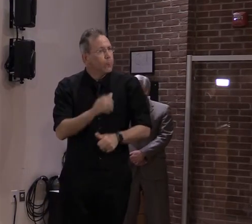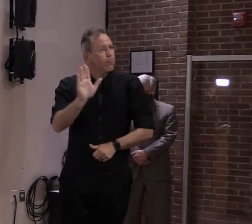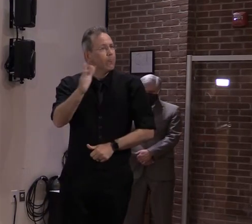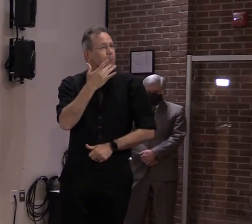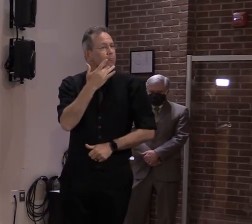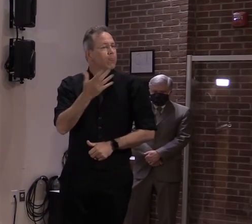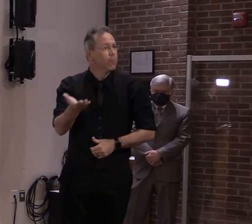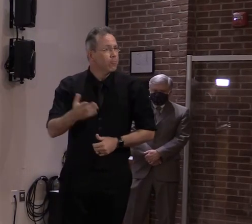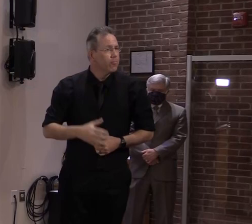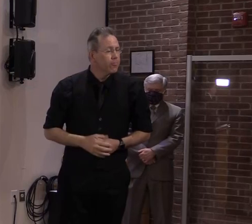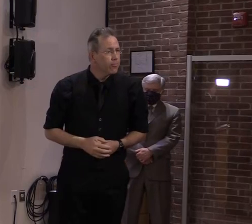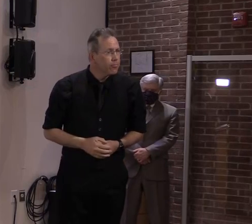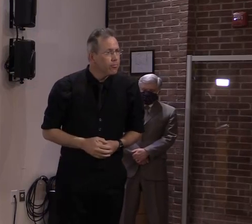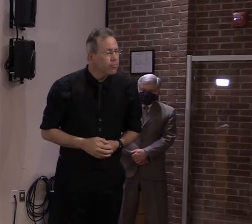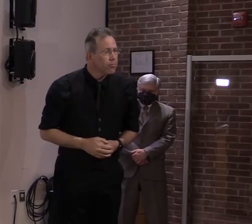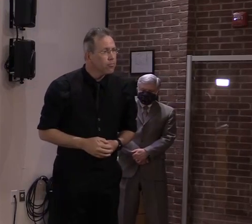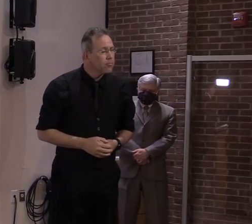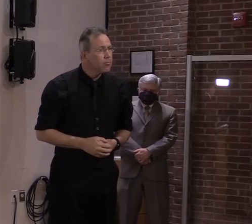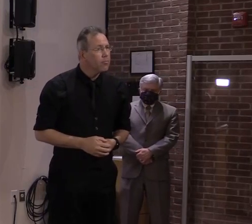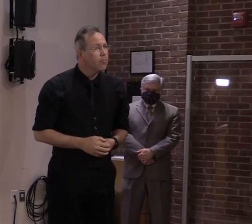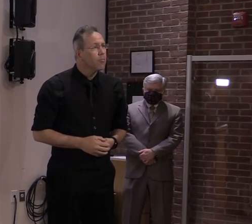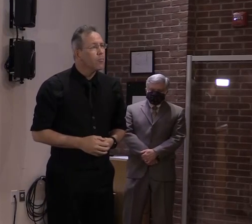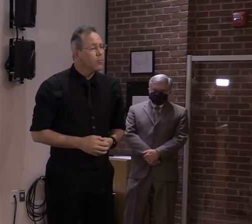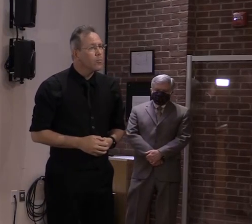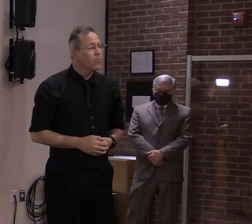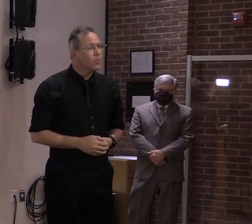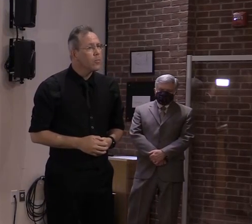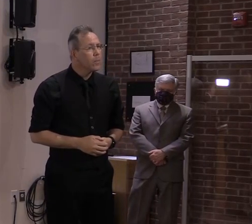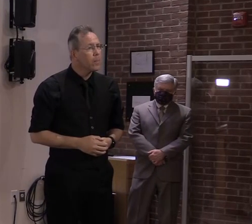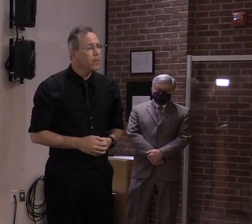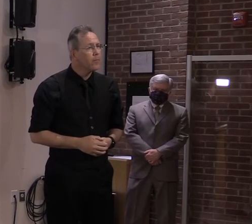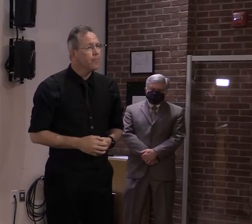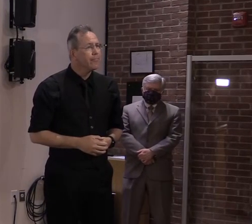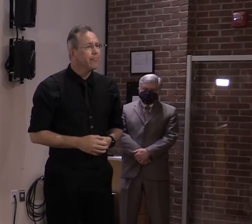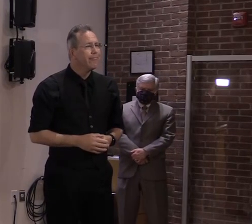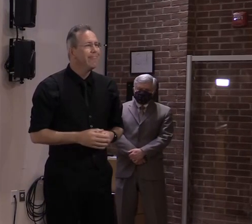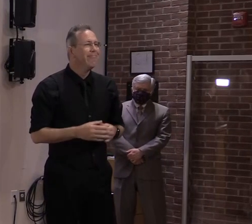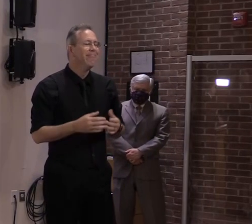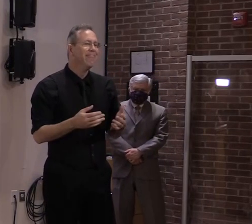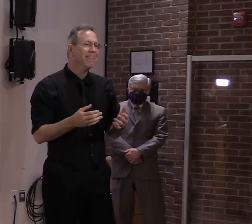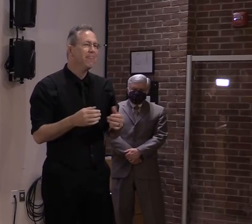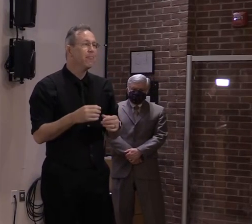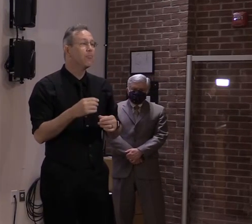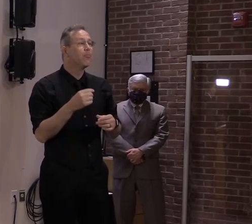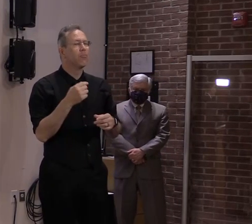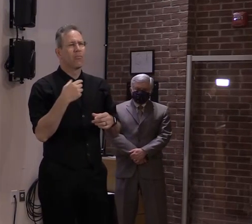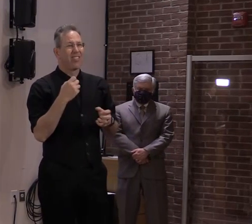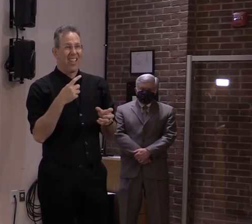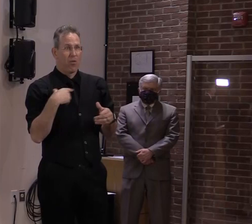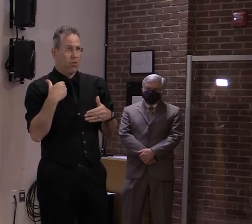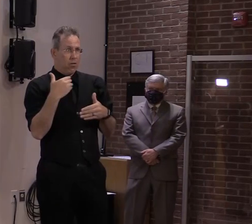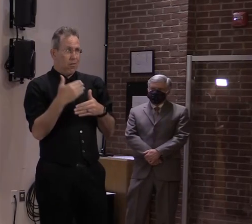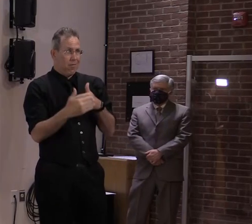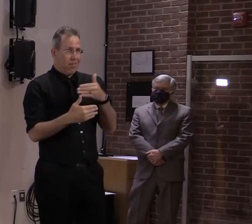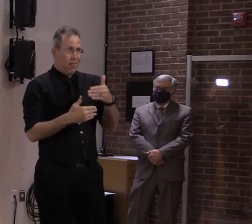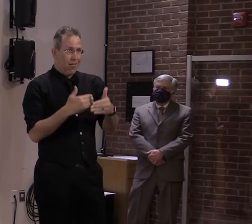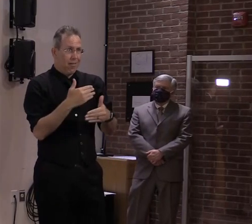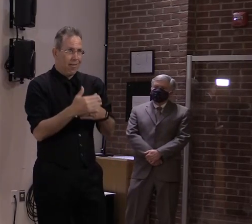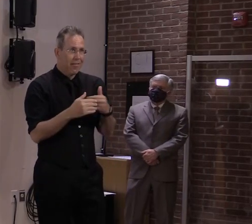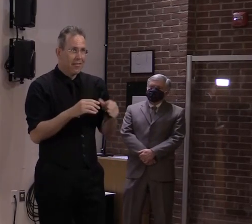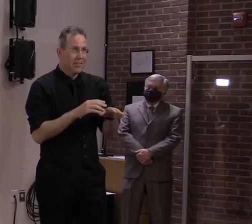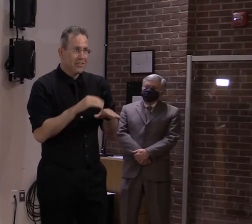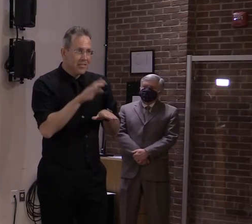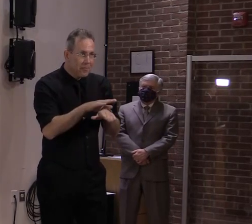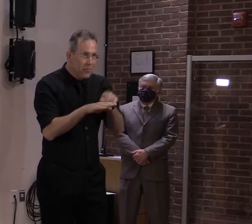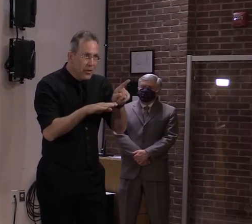to do. And I think that that's something we have to keep in mind as we move forward. We're in the last laps of this very long